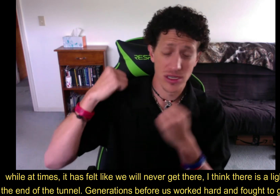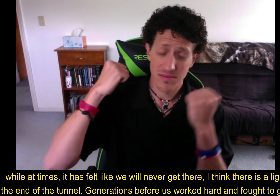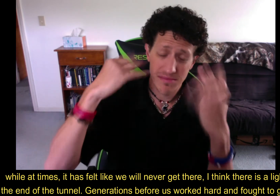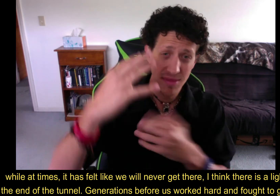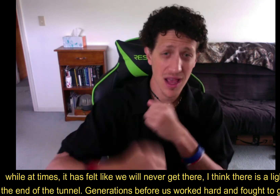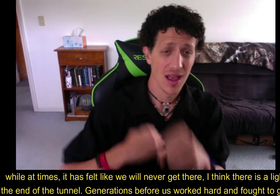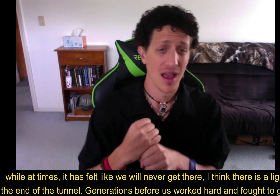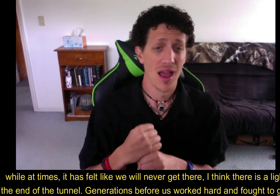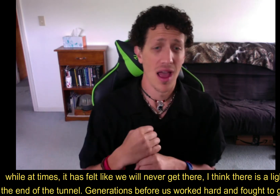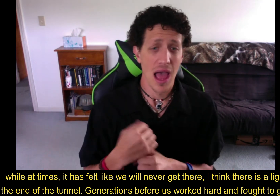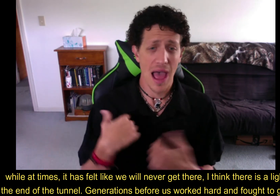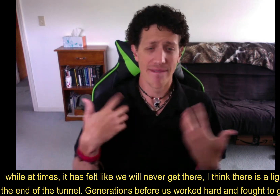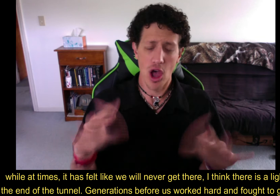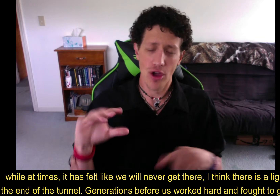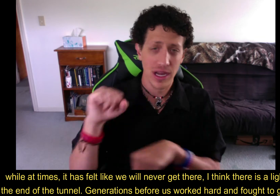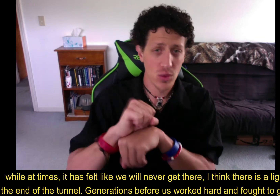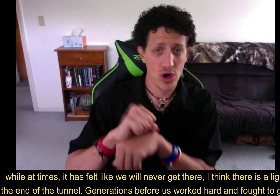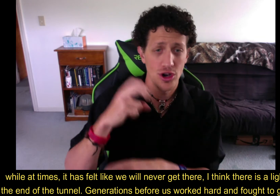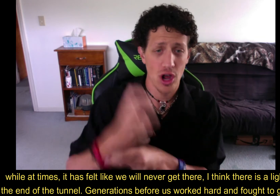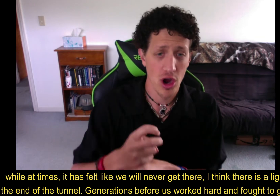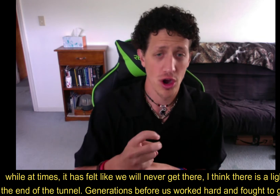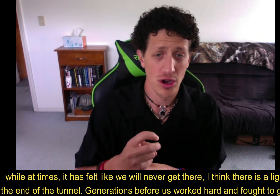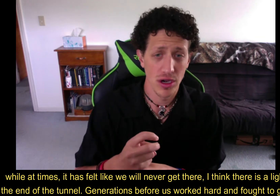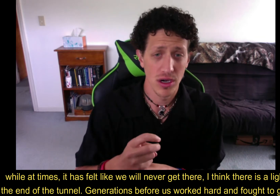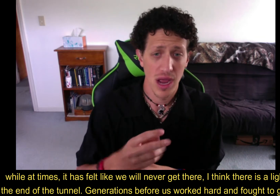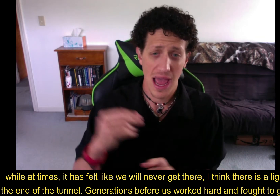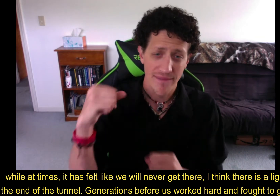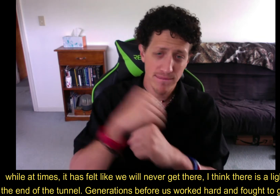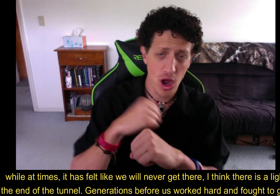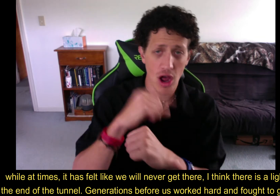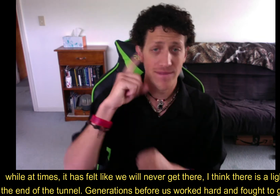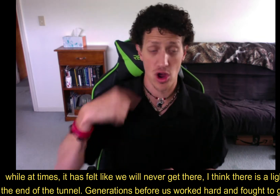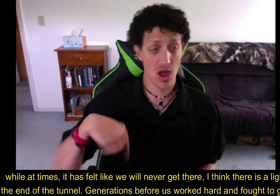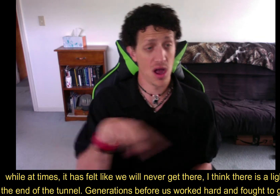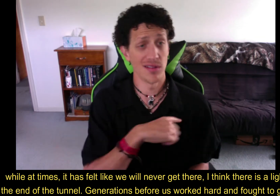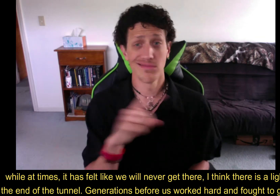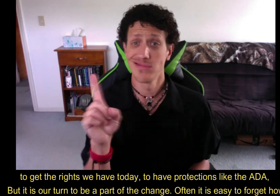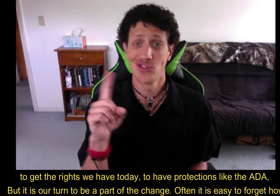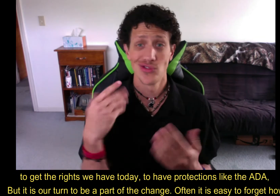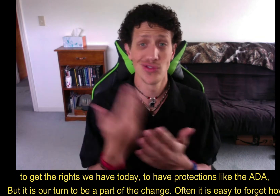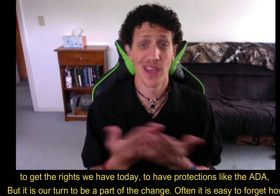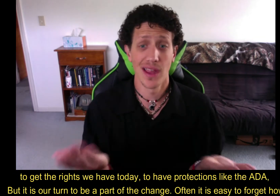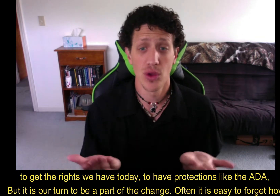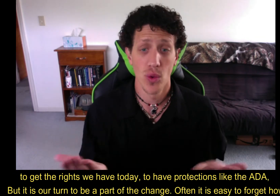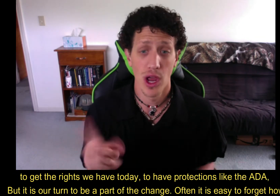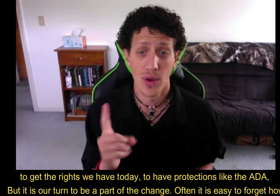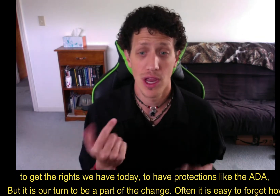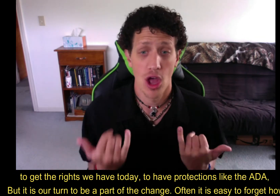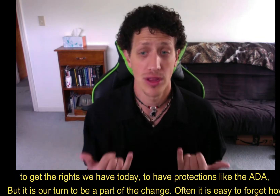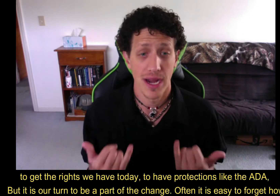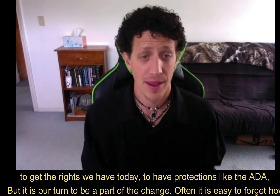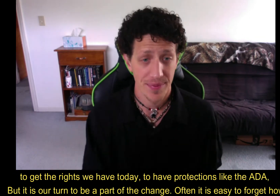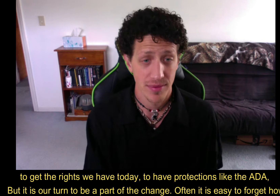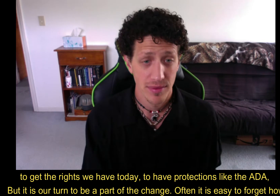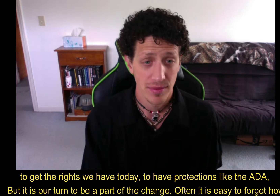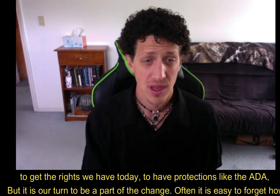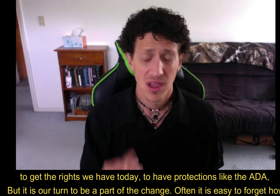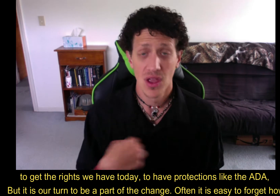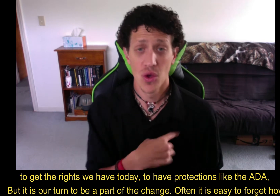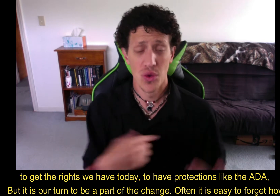Generation have already worked hard and fought for us to get to where we are today. We